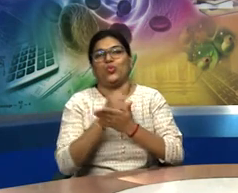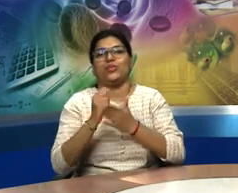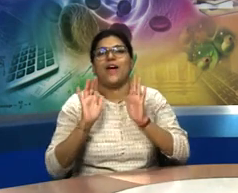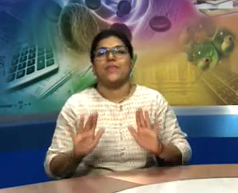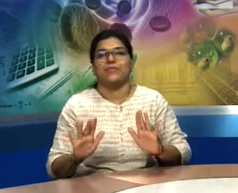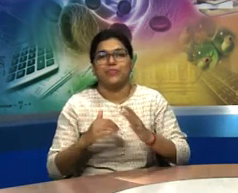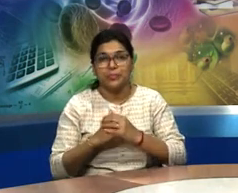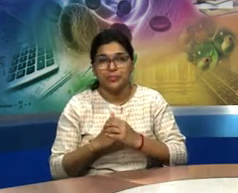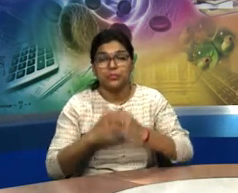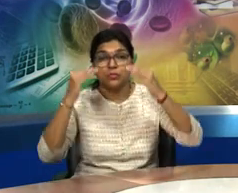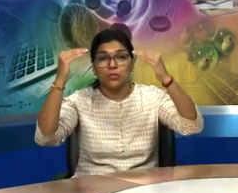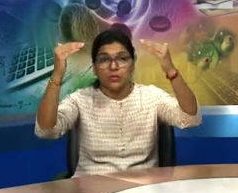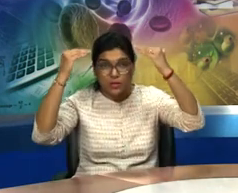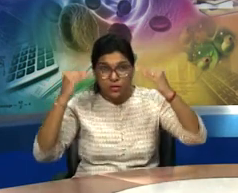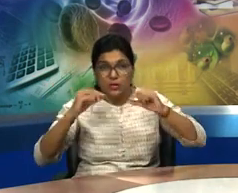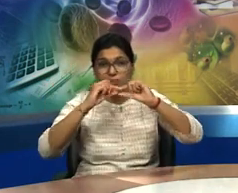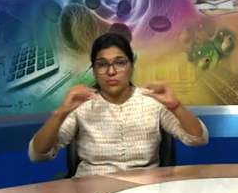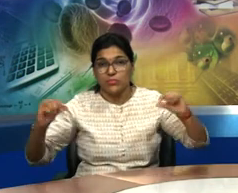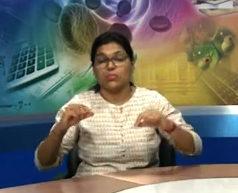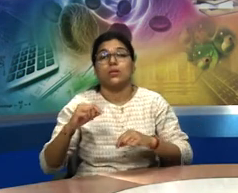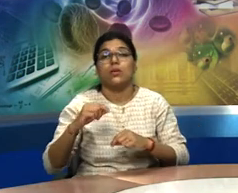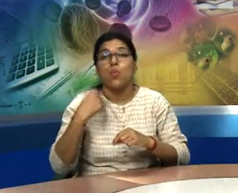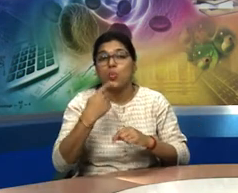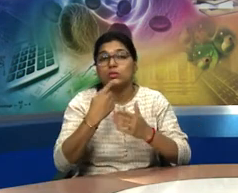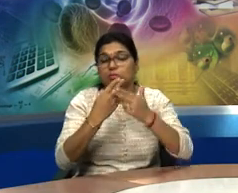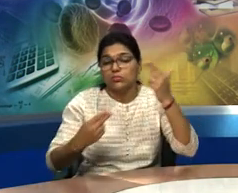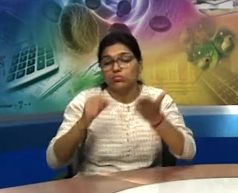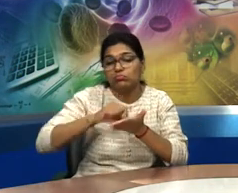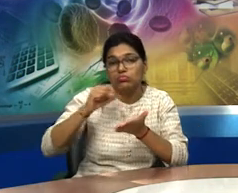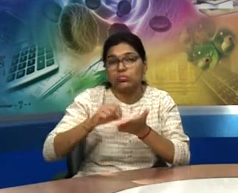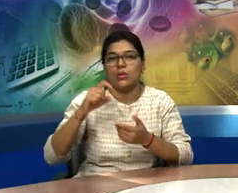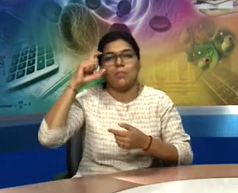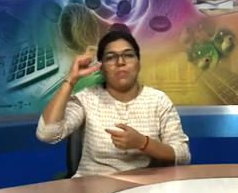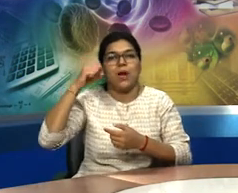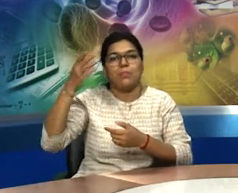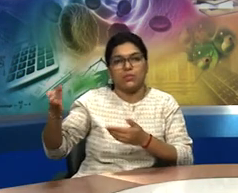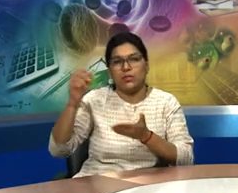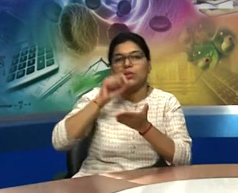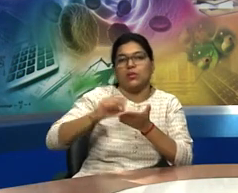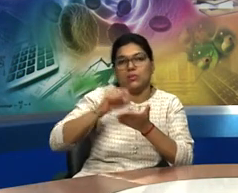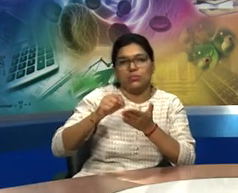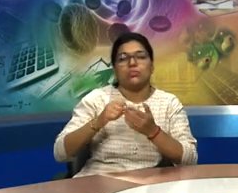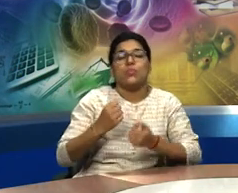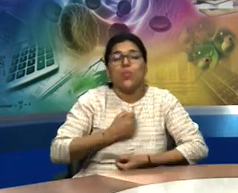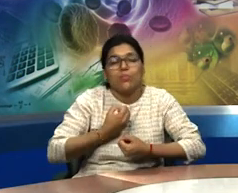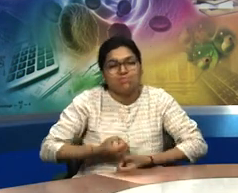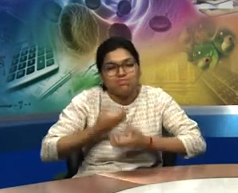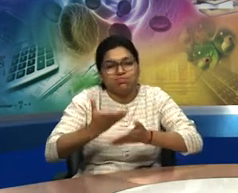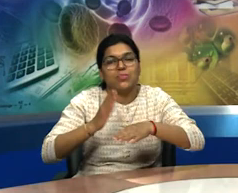this there was increase in affection for Gandhiji which was beyond